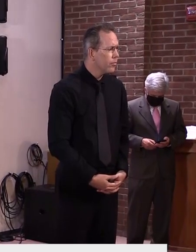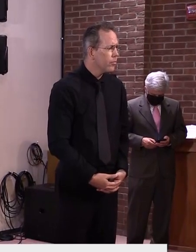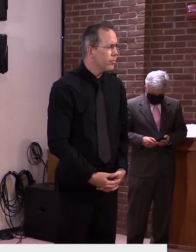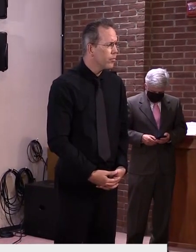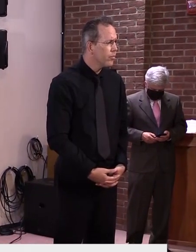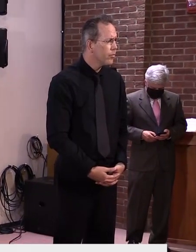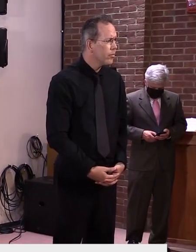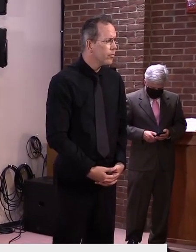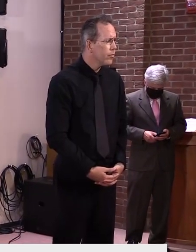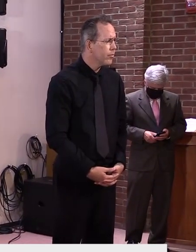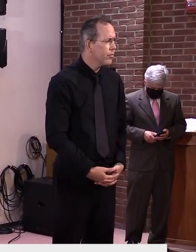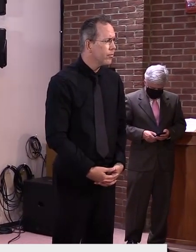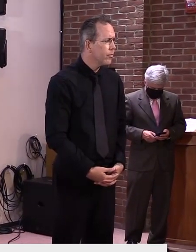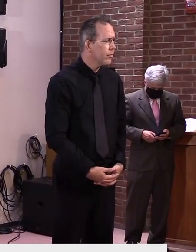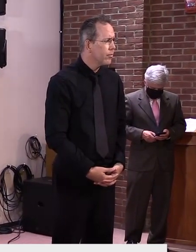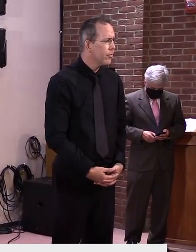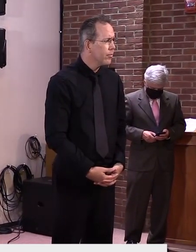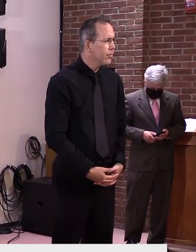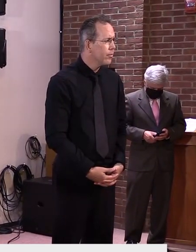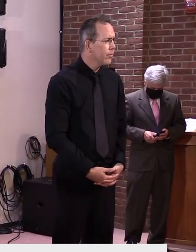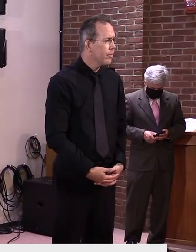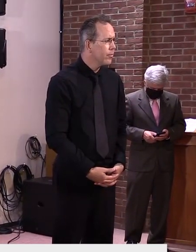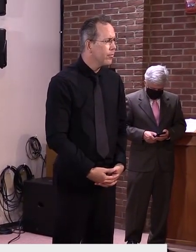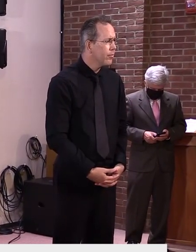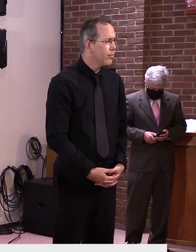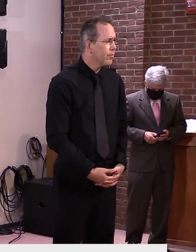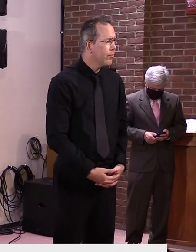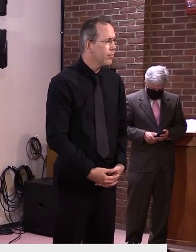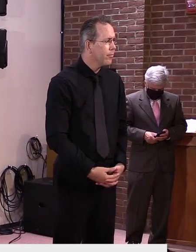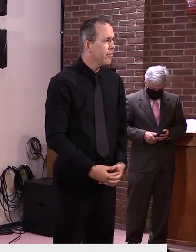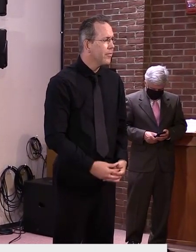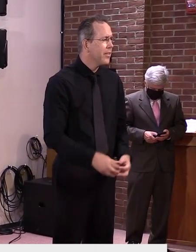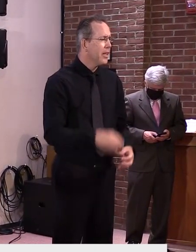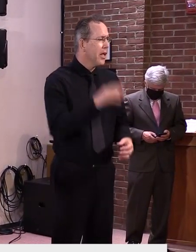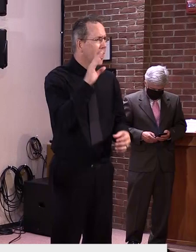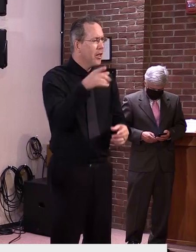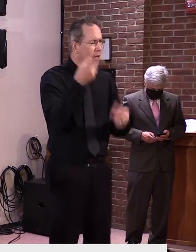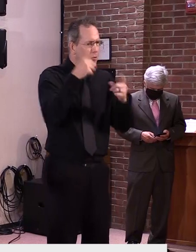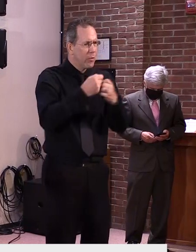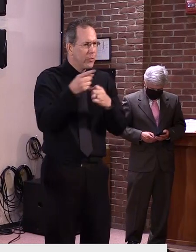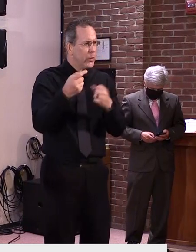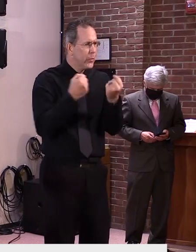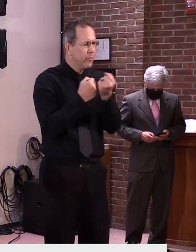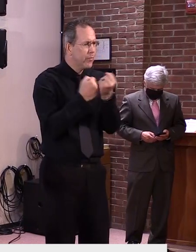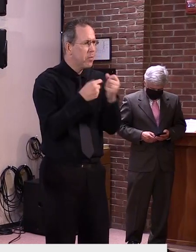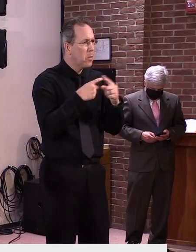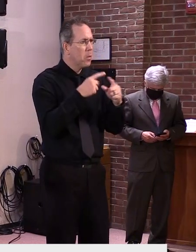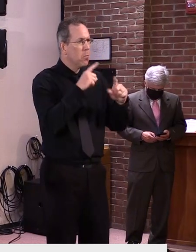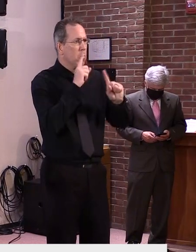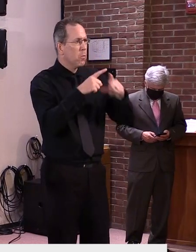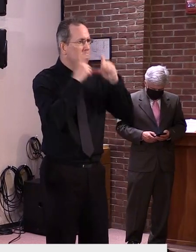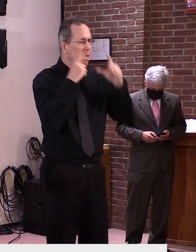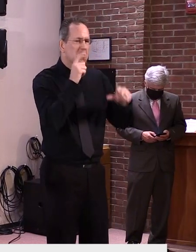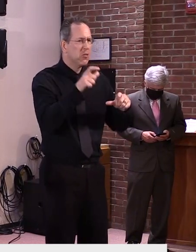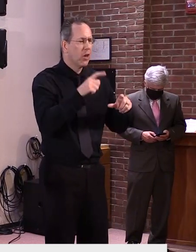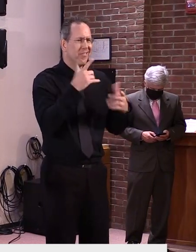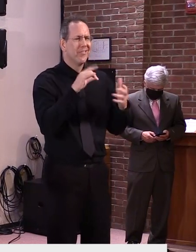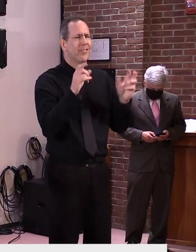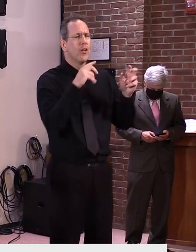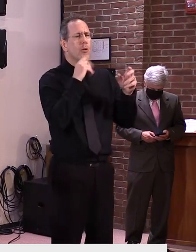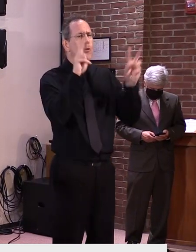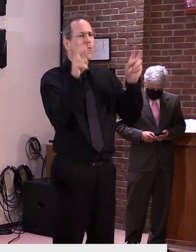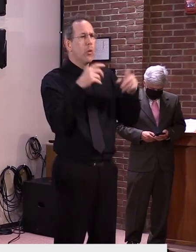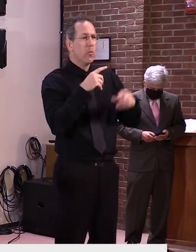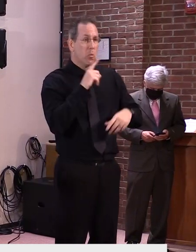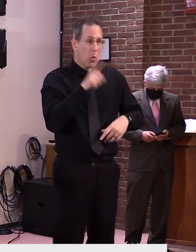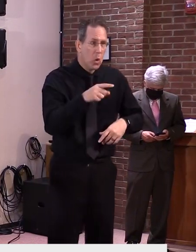whatever they're asked, but nothing of what they're told. So I think that from what I'm hearing, the voluntary